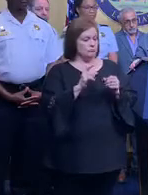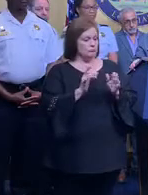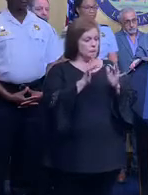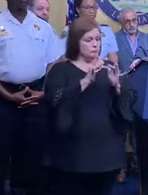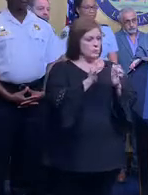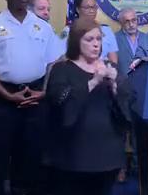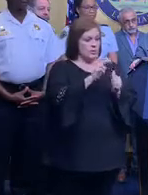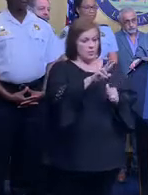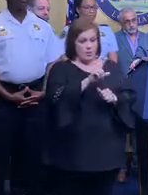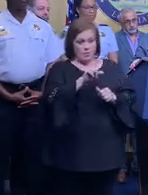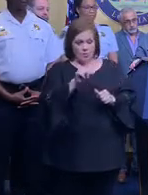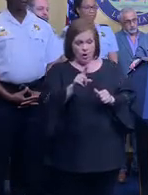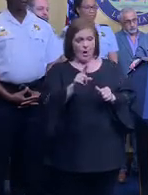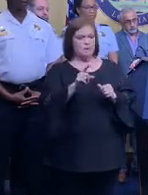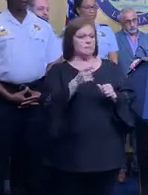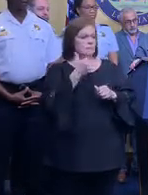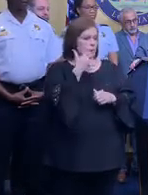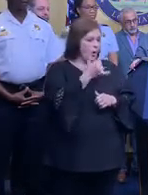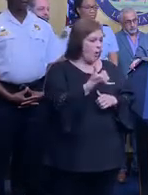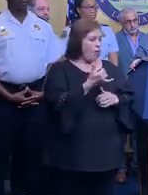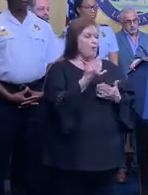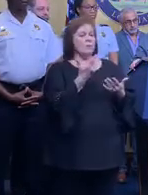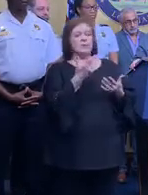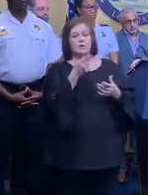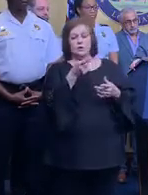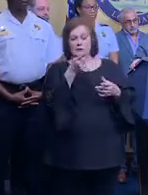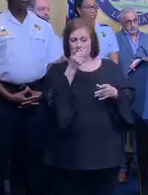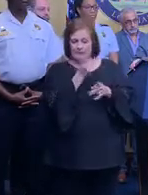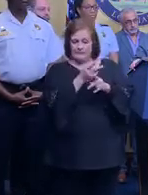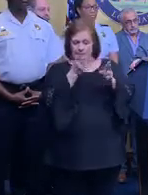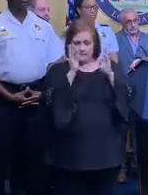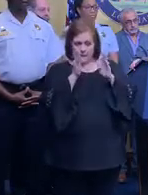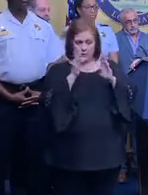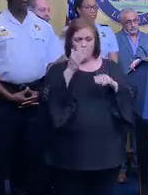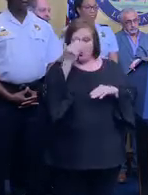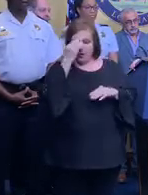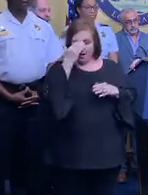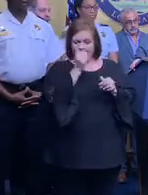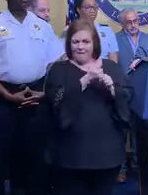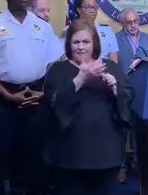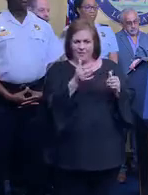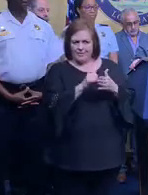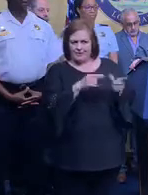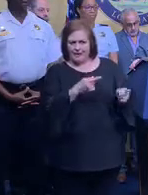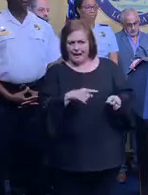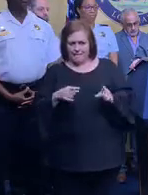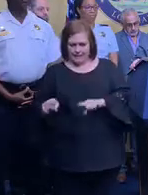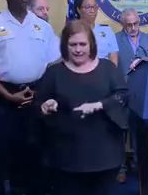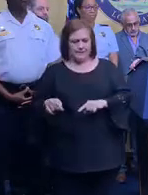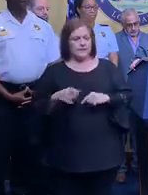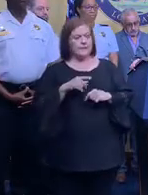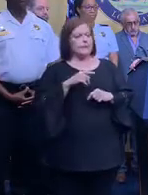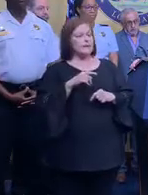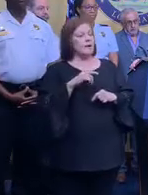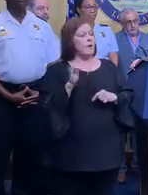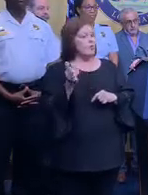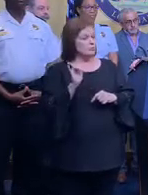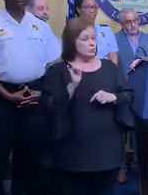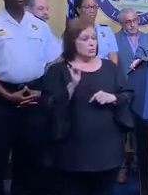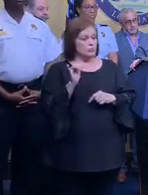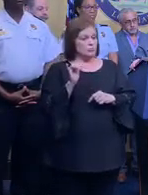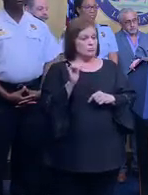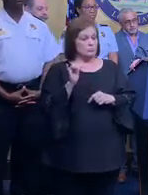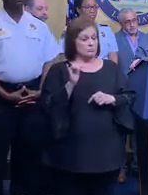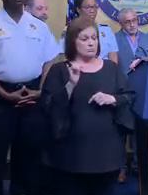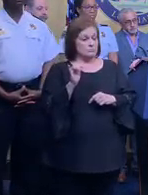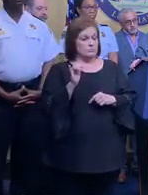200,000 people signed up. We need more. You need to keep educated and aware of everything that happens at real time. In addition, also, just like my